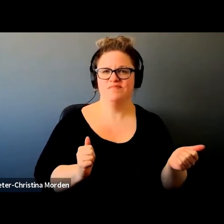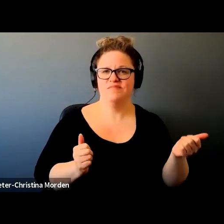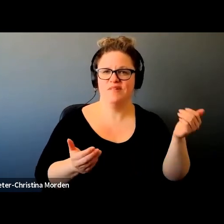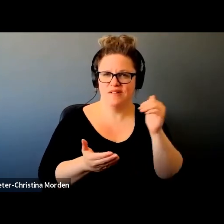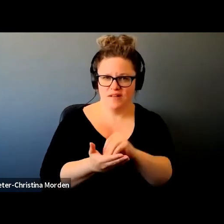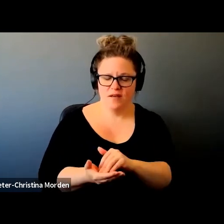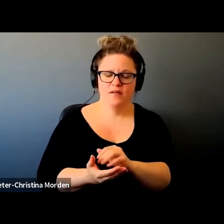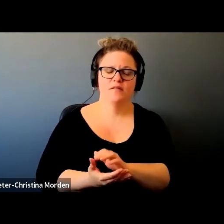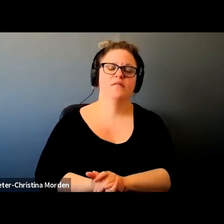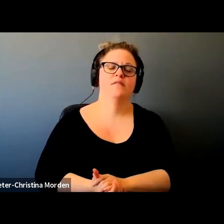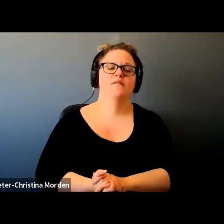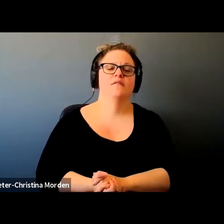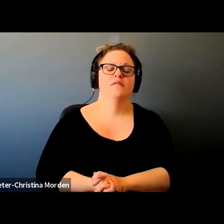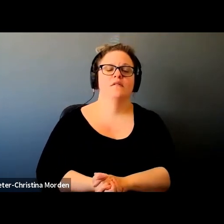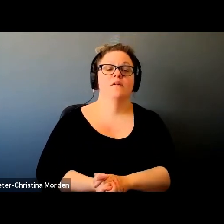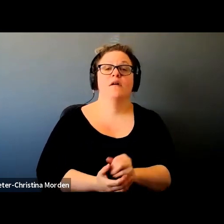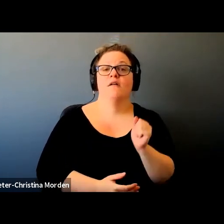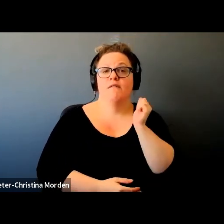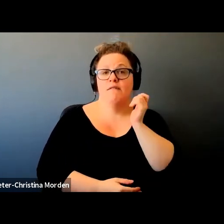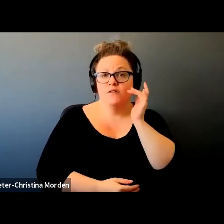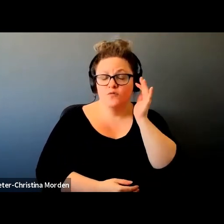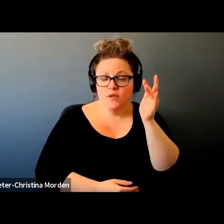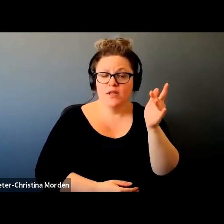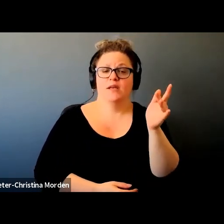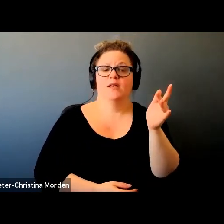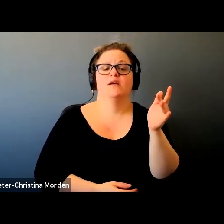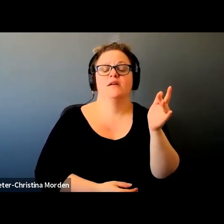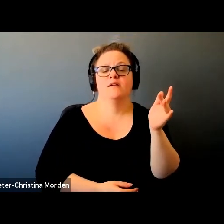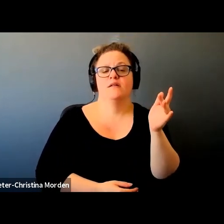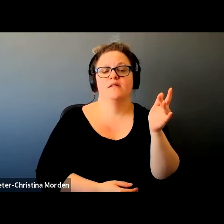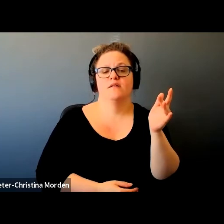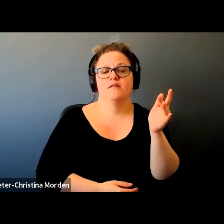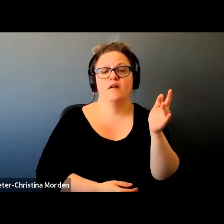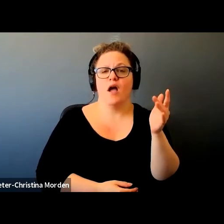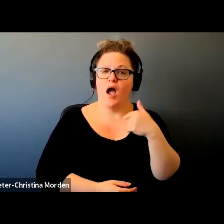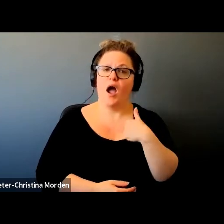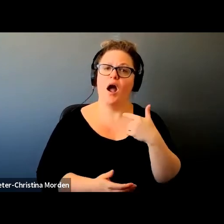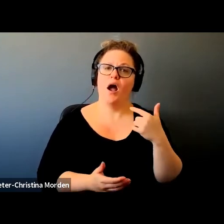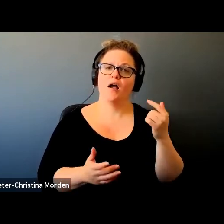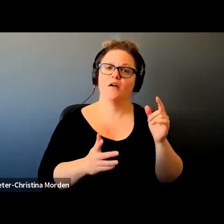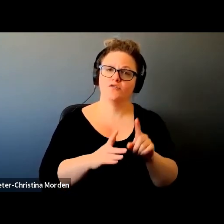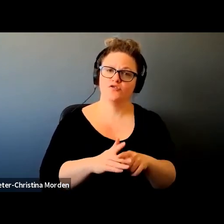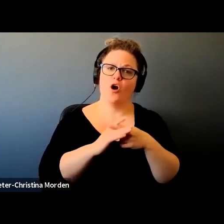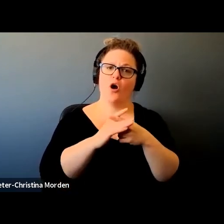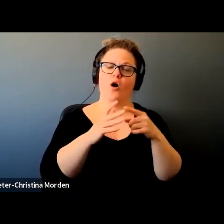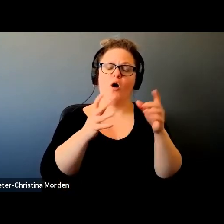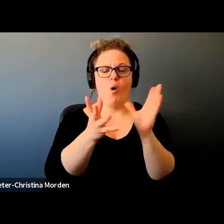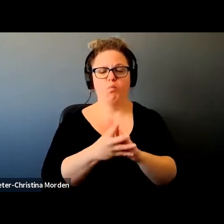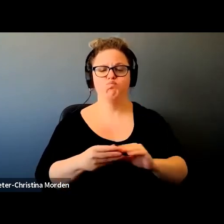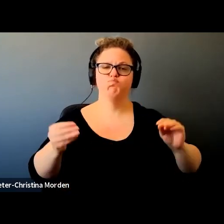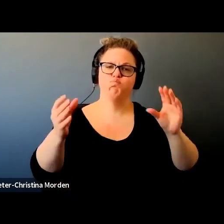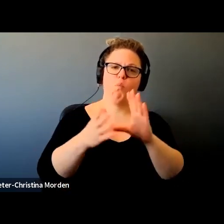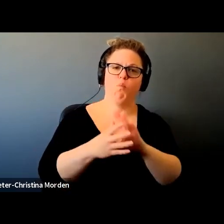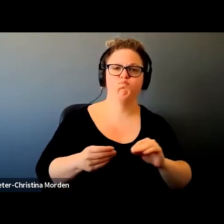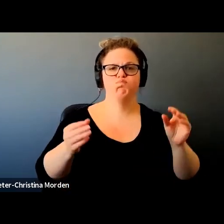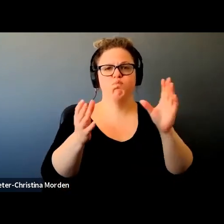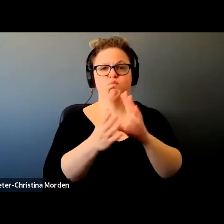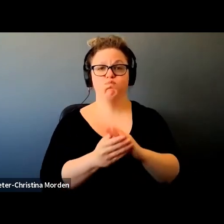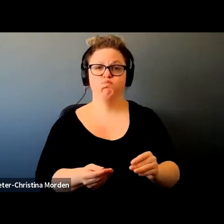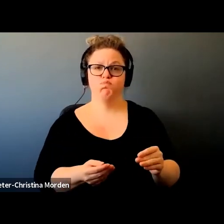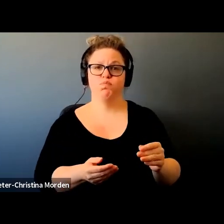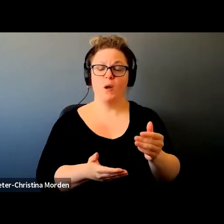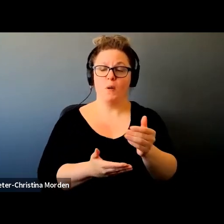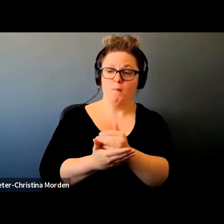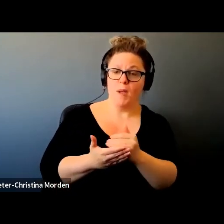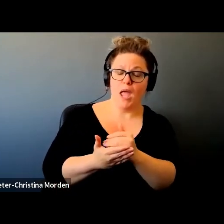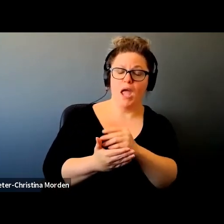that eventually I leveraged the spoken word into traveling around Canada, representing Winnipeg at the